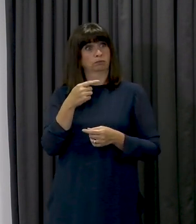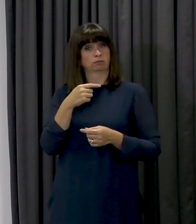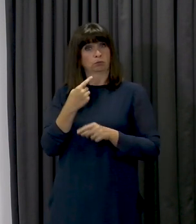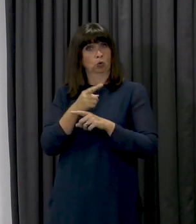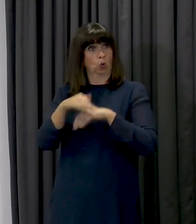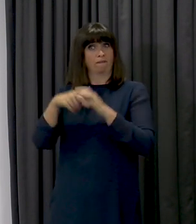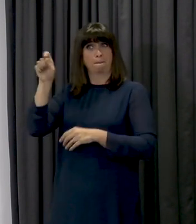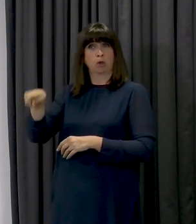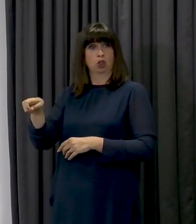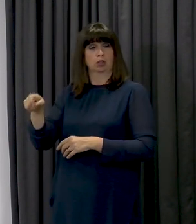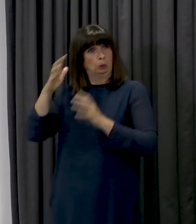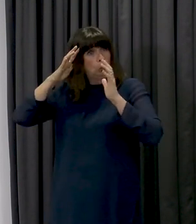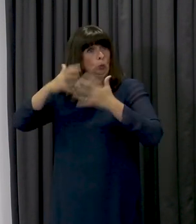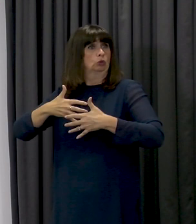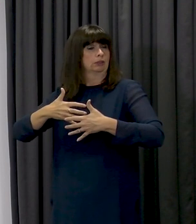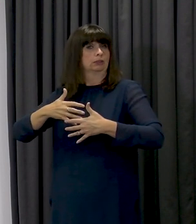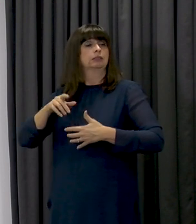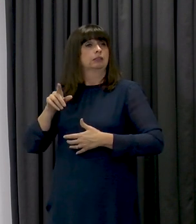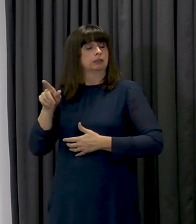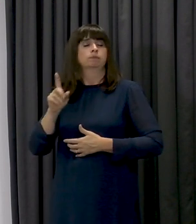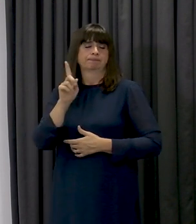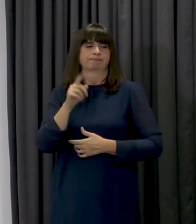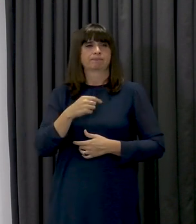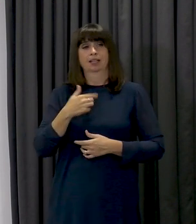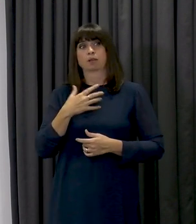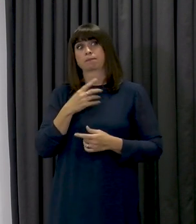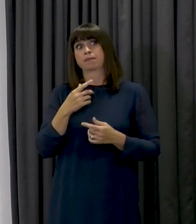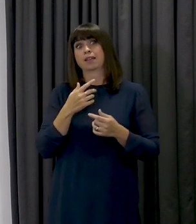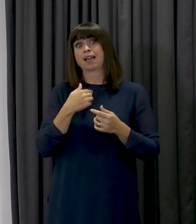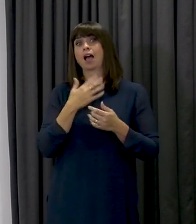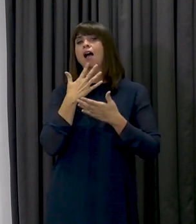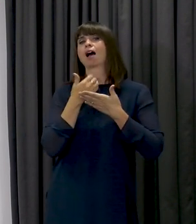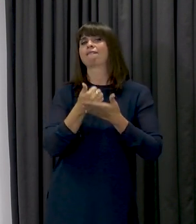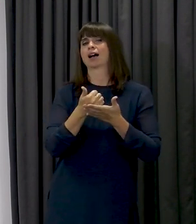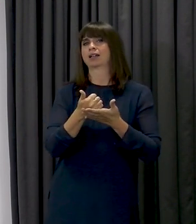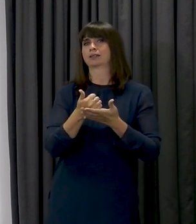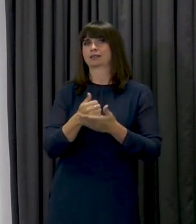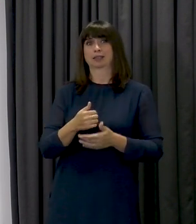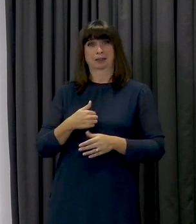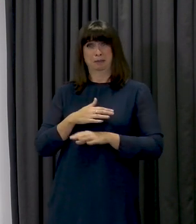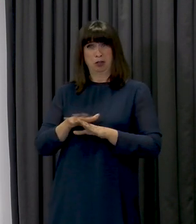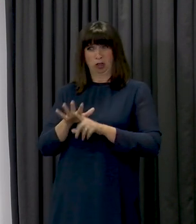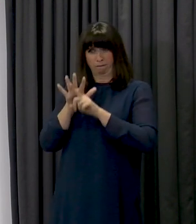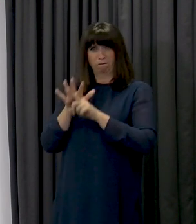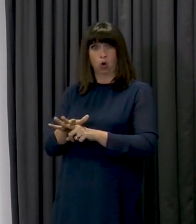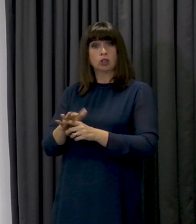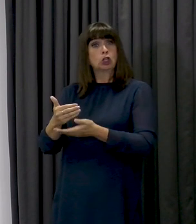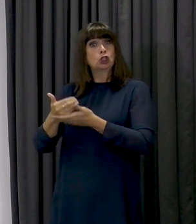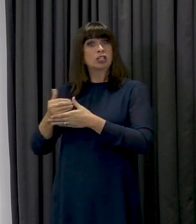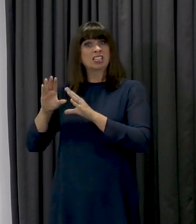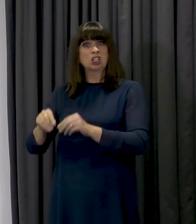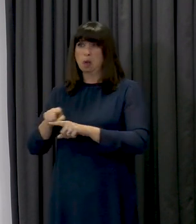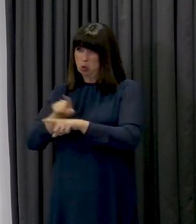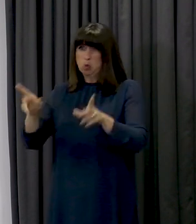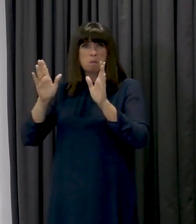quoted is to be clear that in Wales, this is advice to people. It's not an instruction to people to leave their homes and to